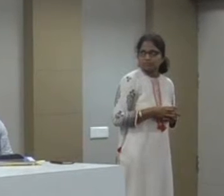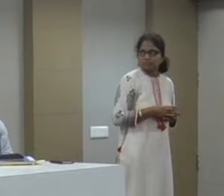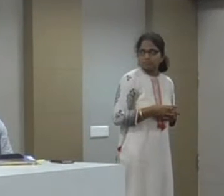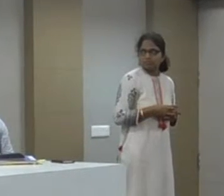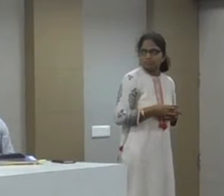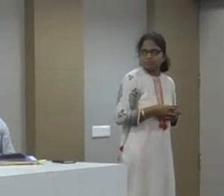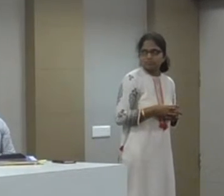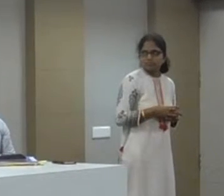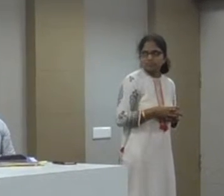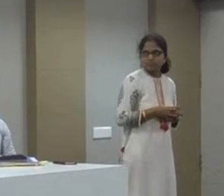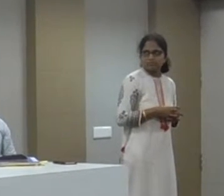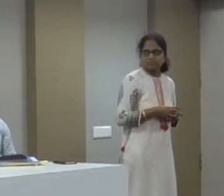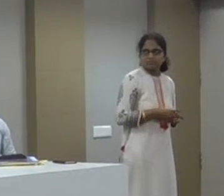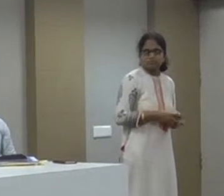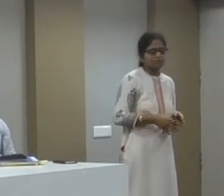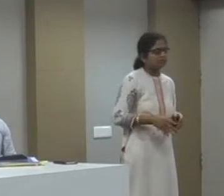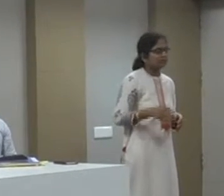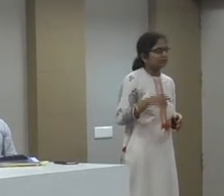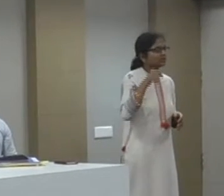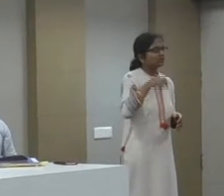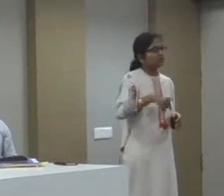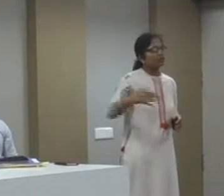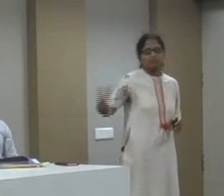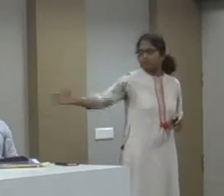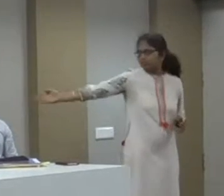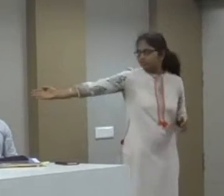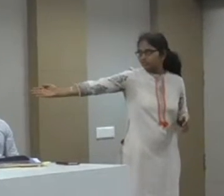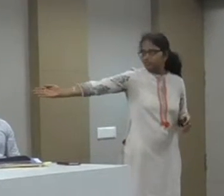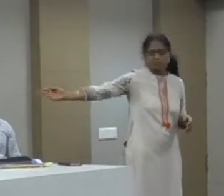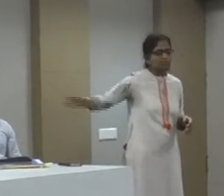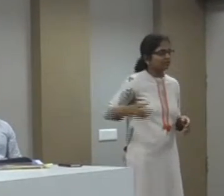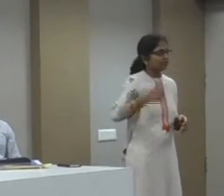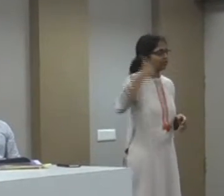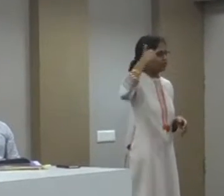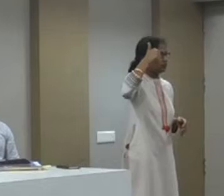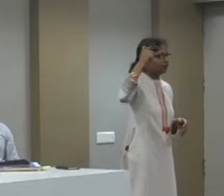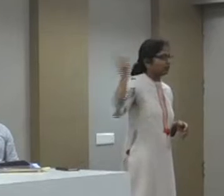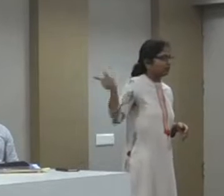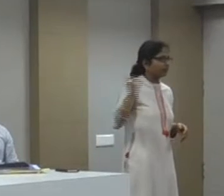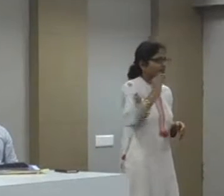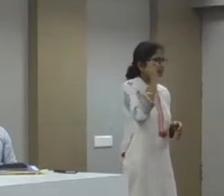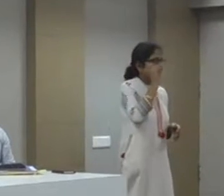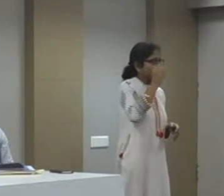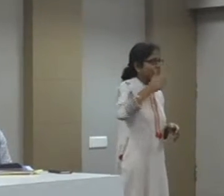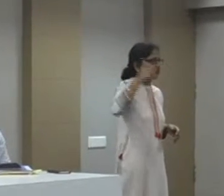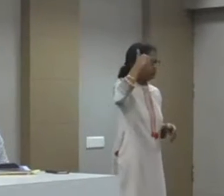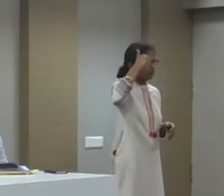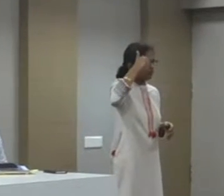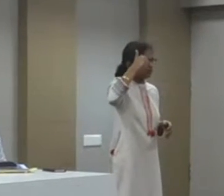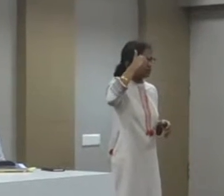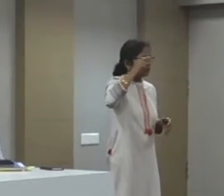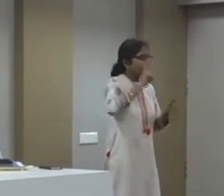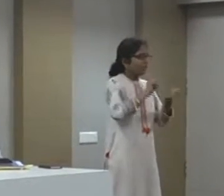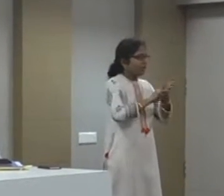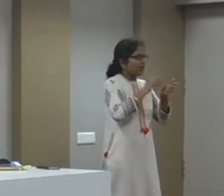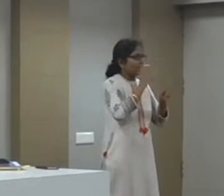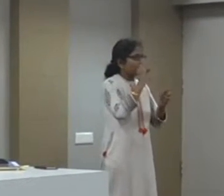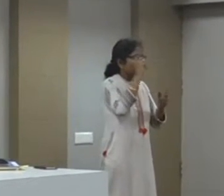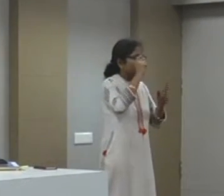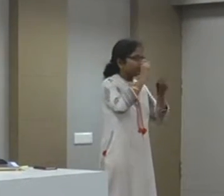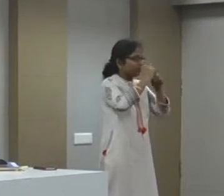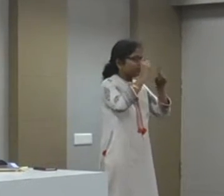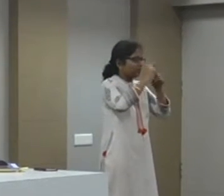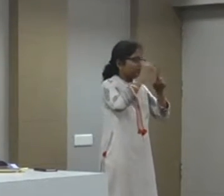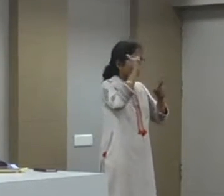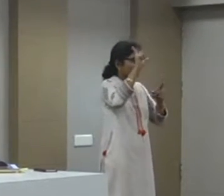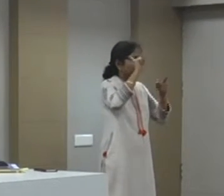Taha Aziz, He is a state nodal officer for